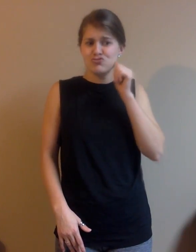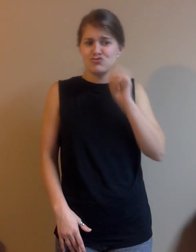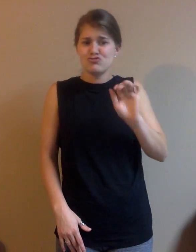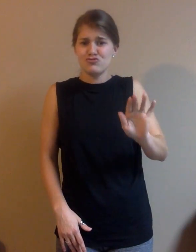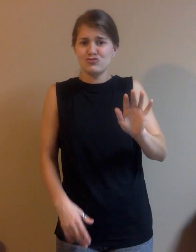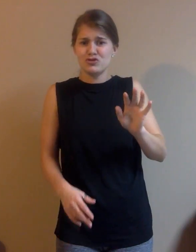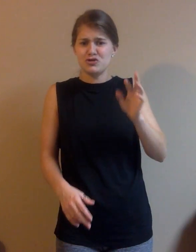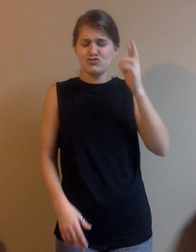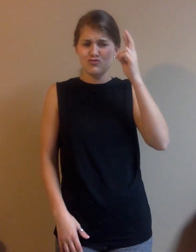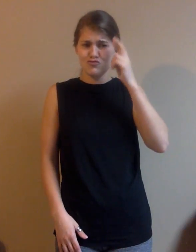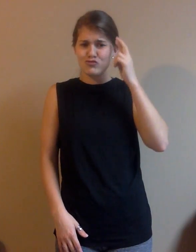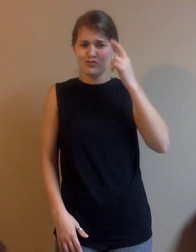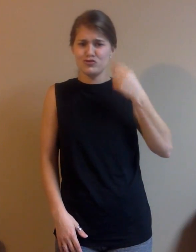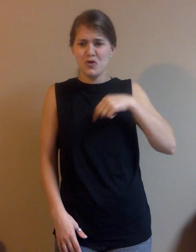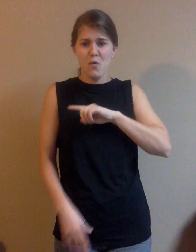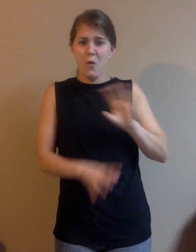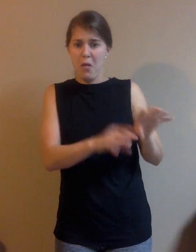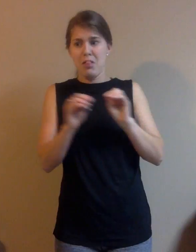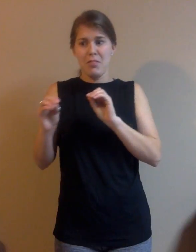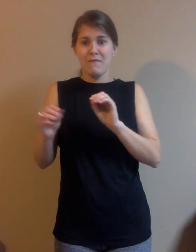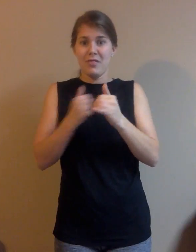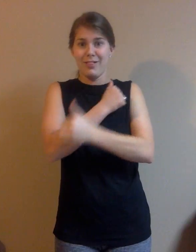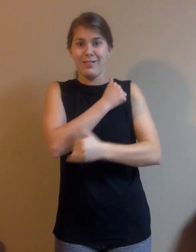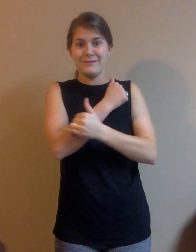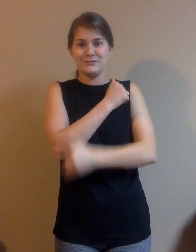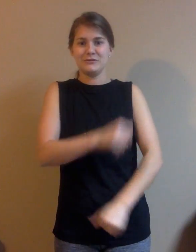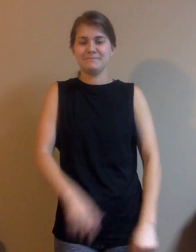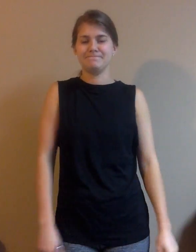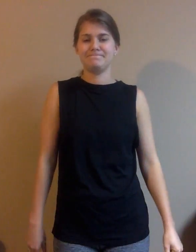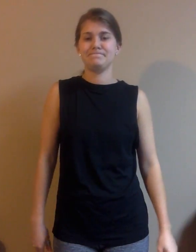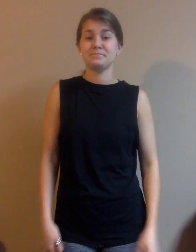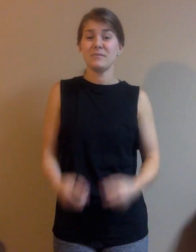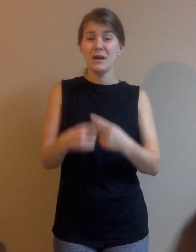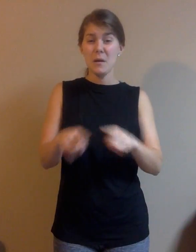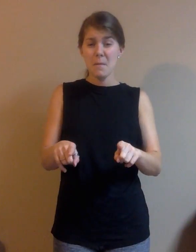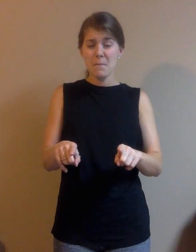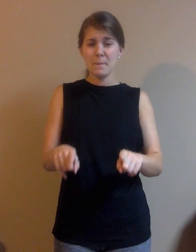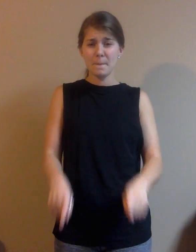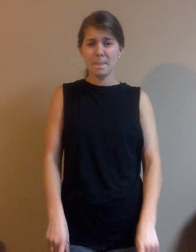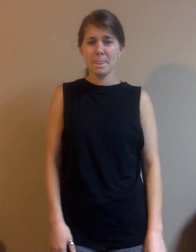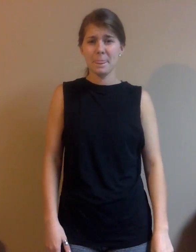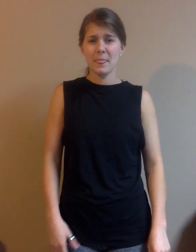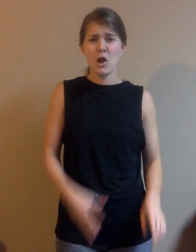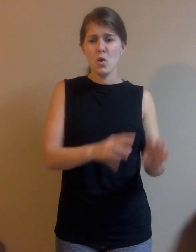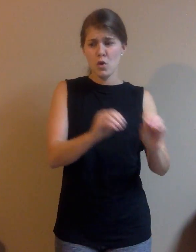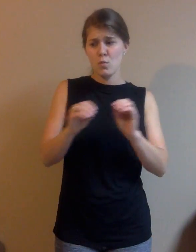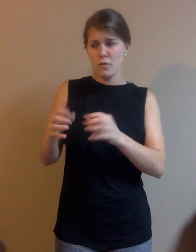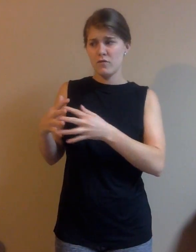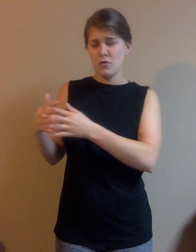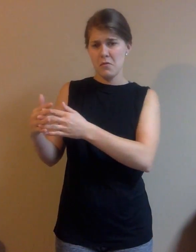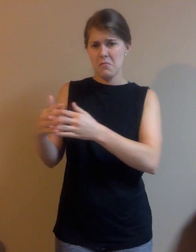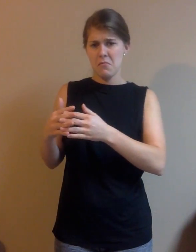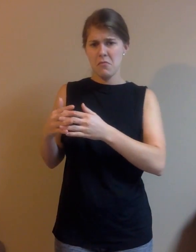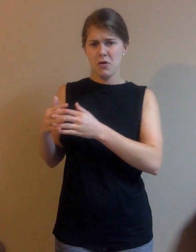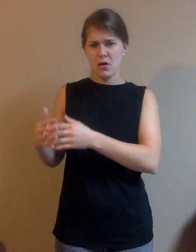But something strikes you when you move to America and when you travel around the world. Every education system on earth has the same hierarchy of subjects. Everyone,